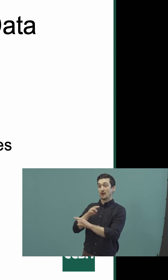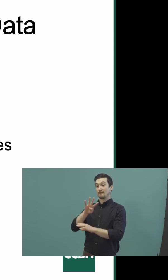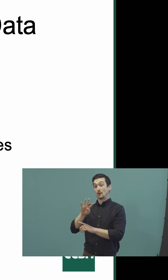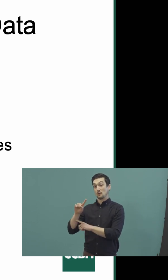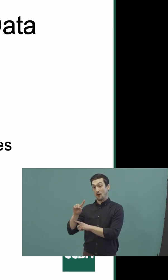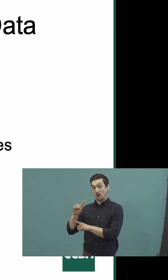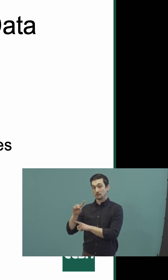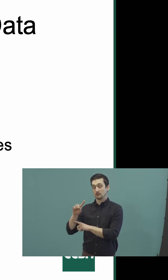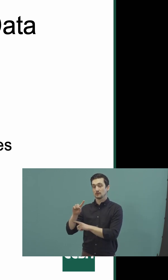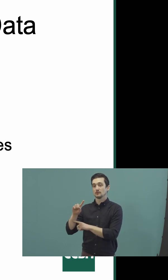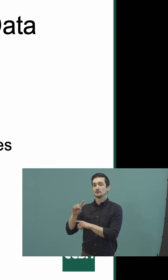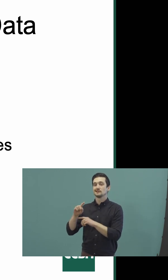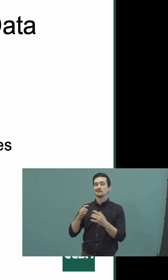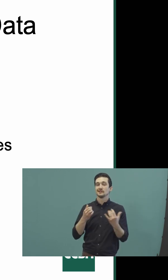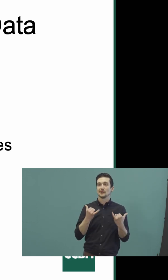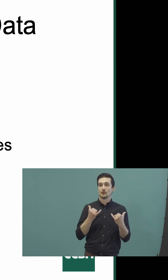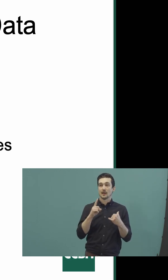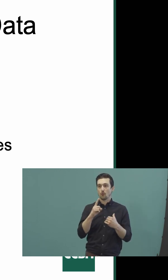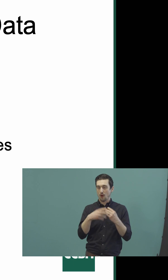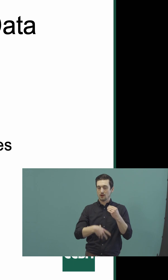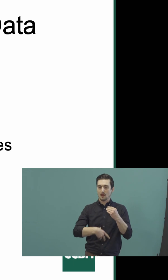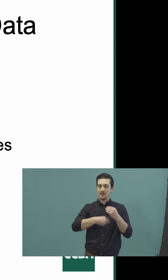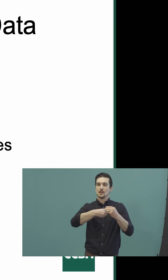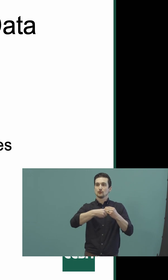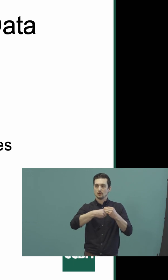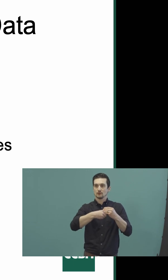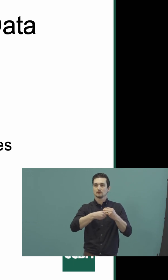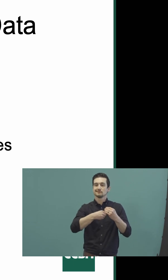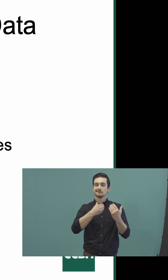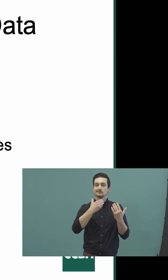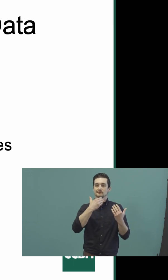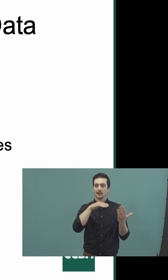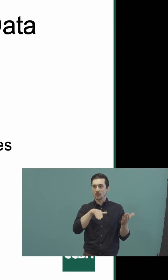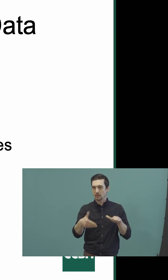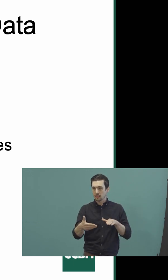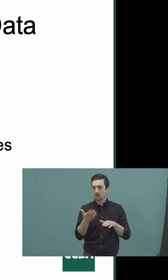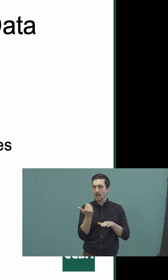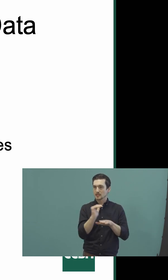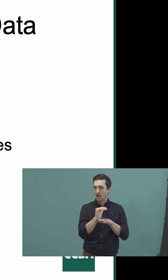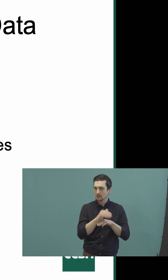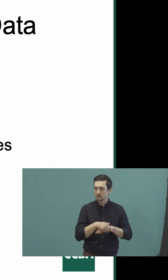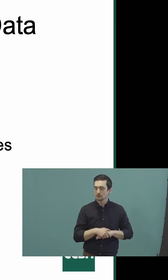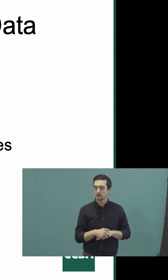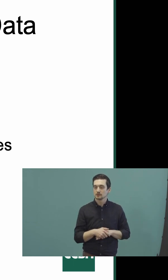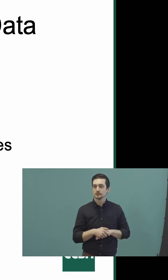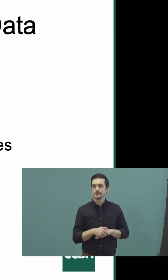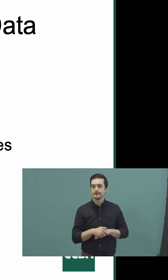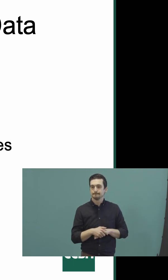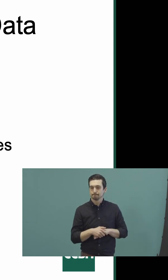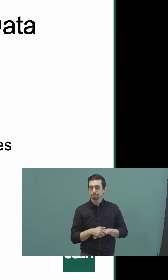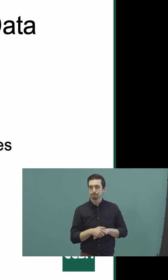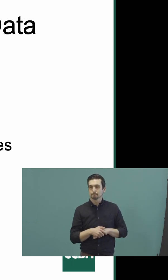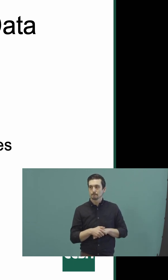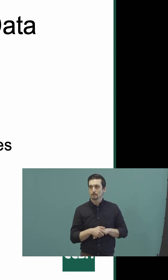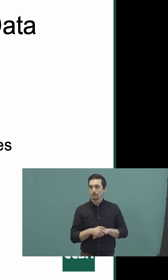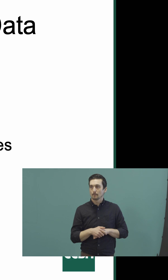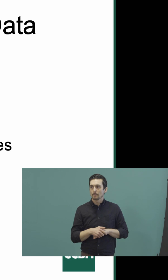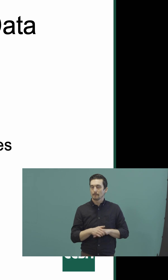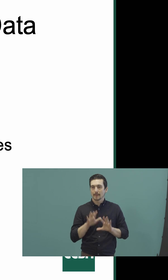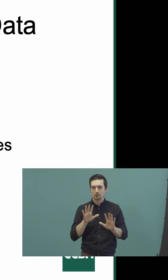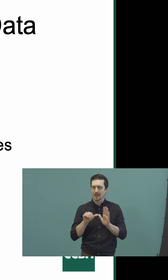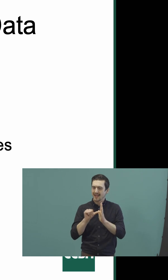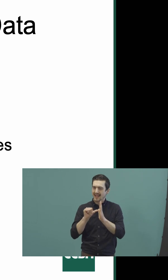indeed correct. We have had an additional death overnight since I pulled these. I want to acknowledge that